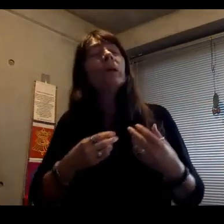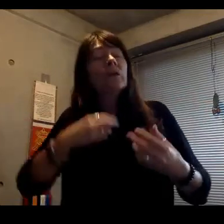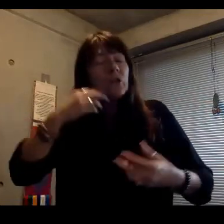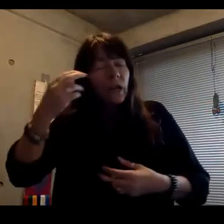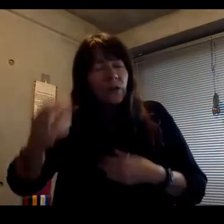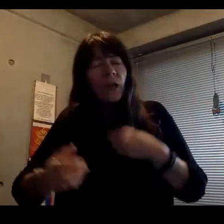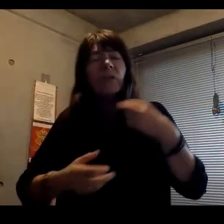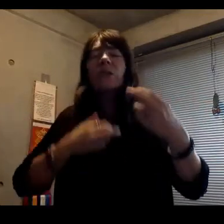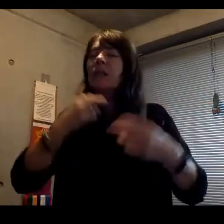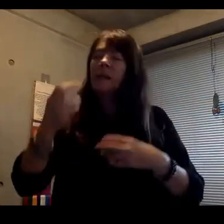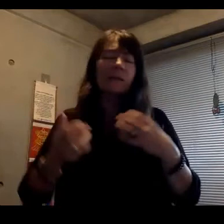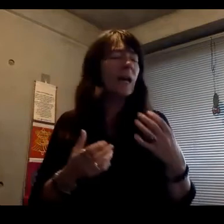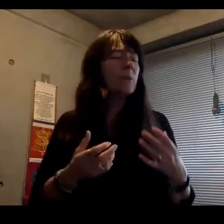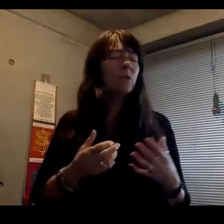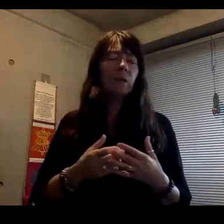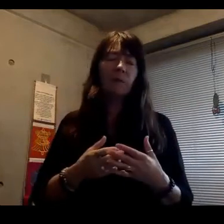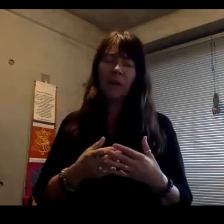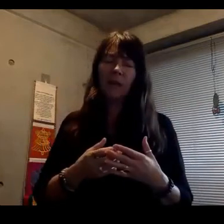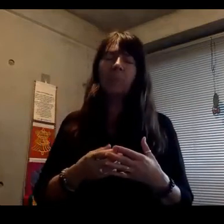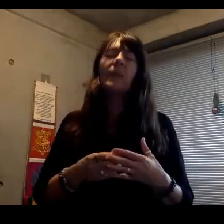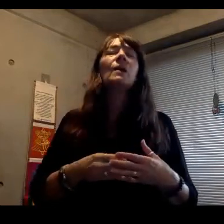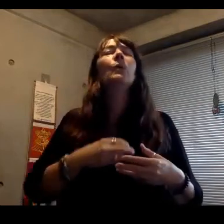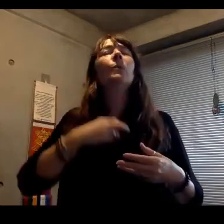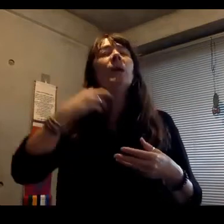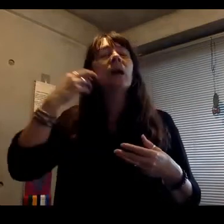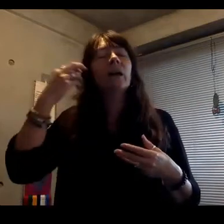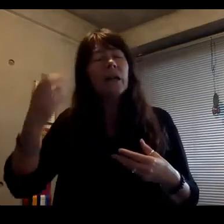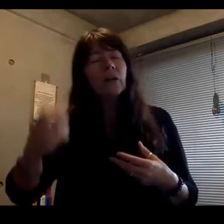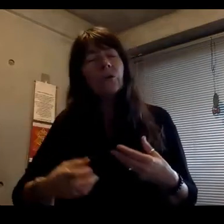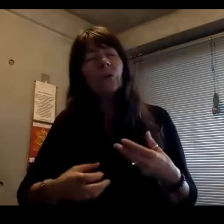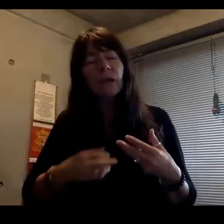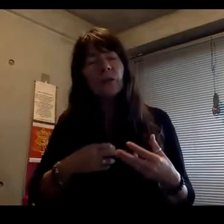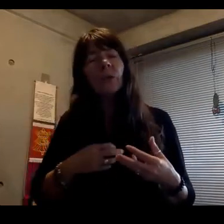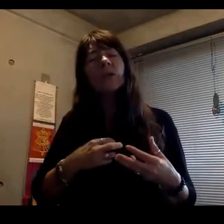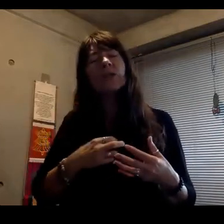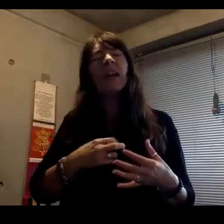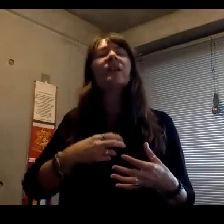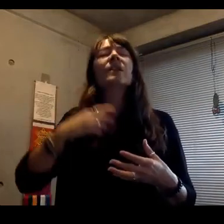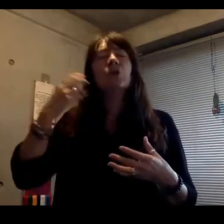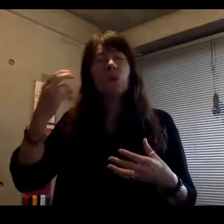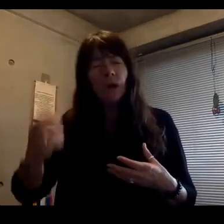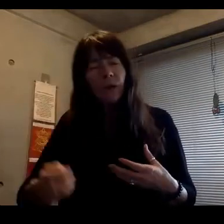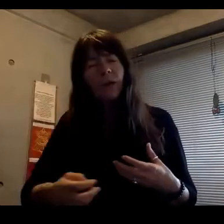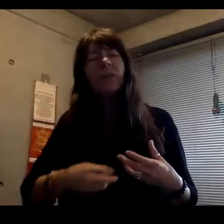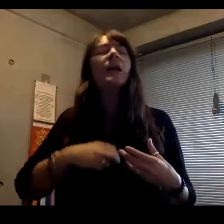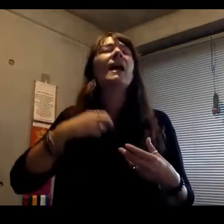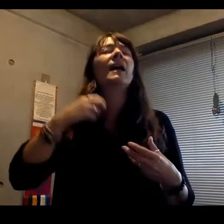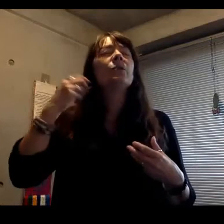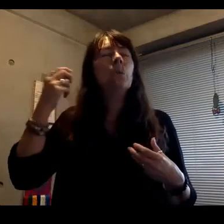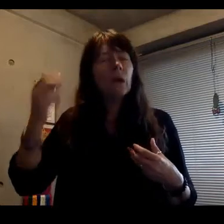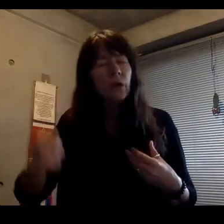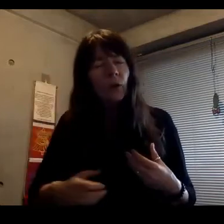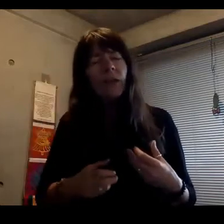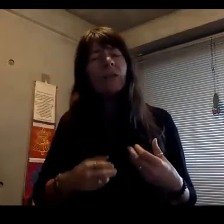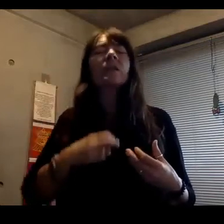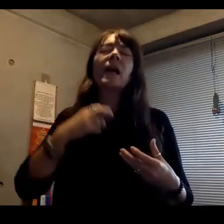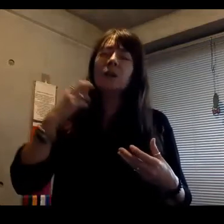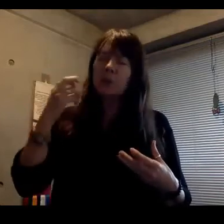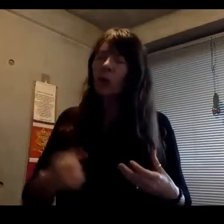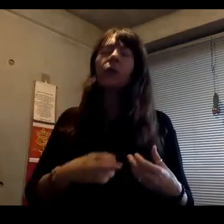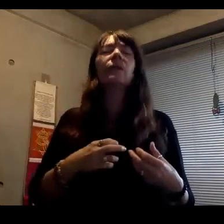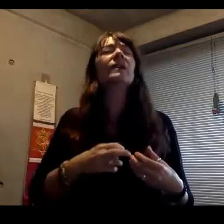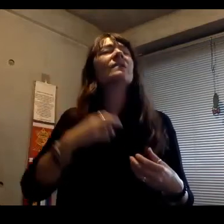We will exchange energy. That is absolutely fine. We are here to let you understand that you are heard, and we're